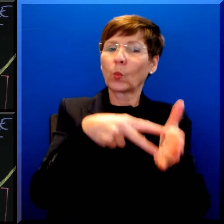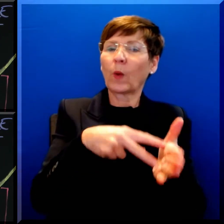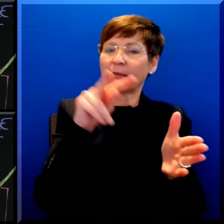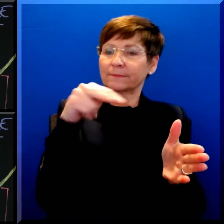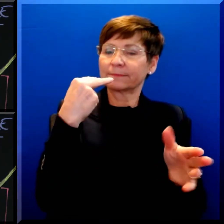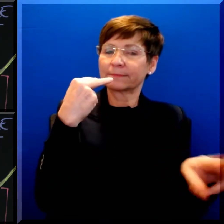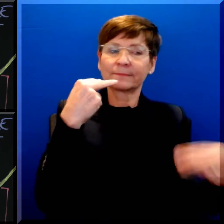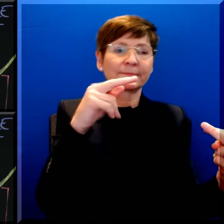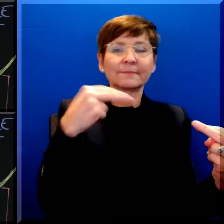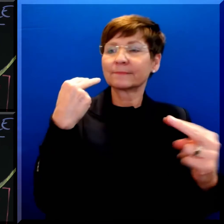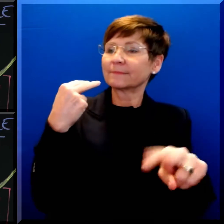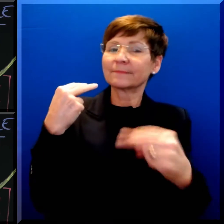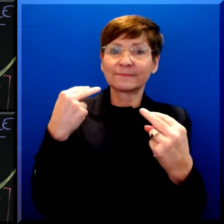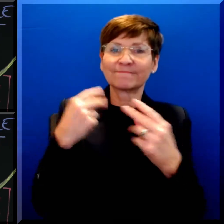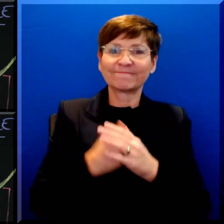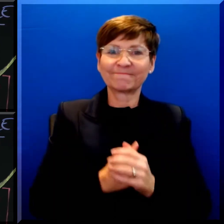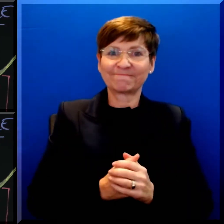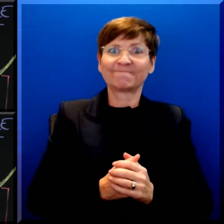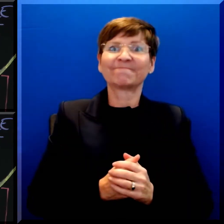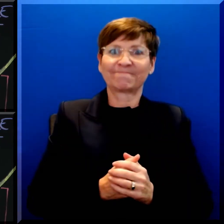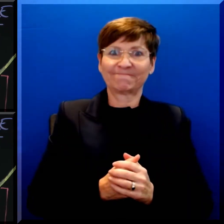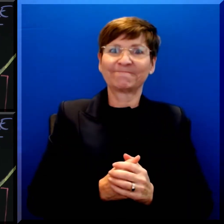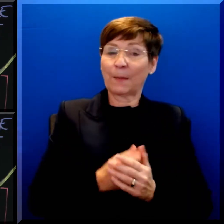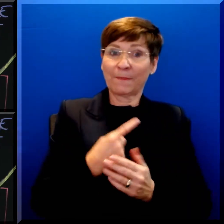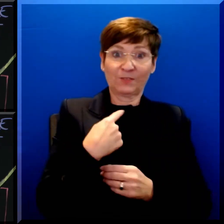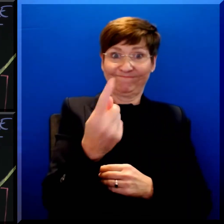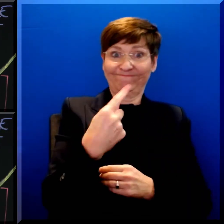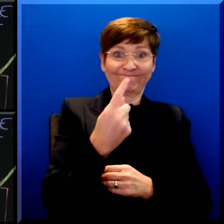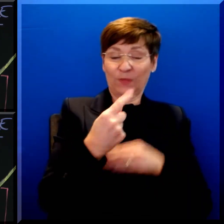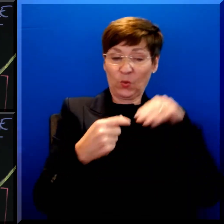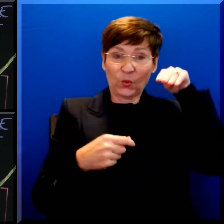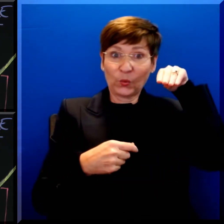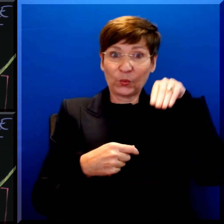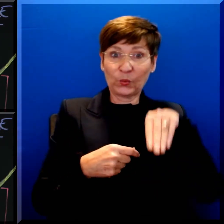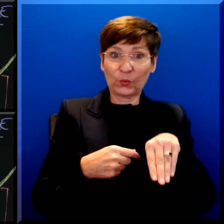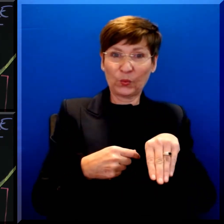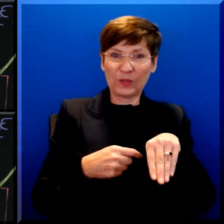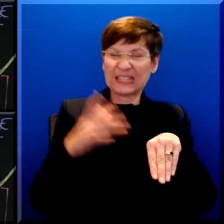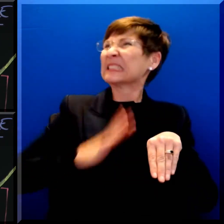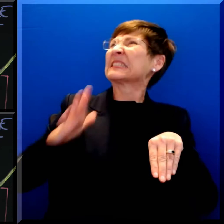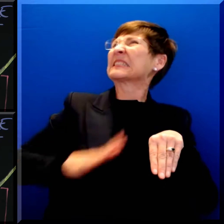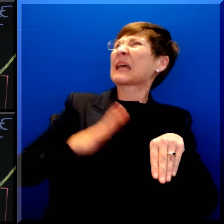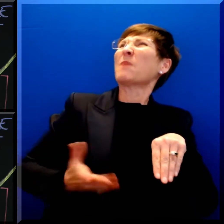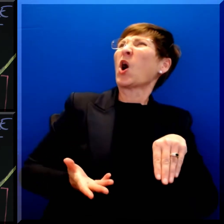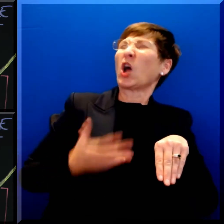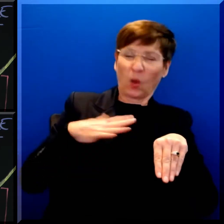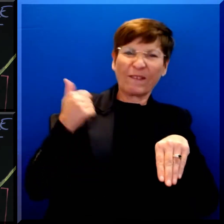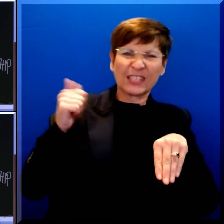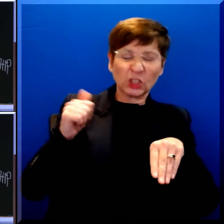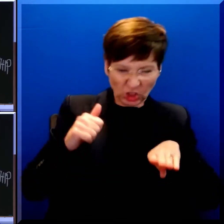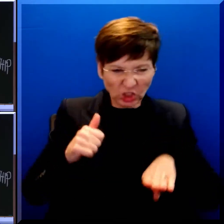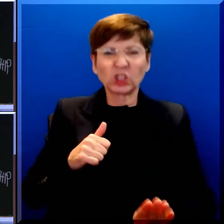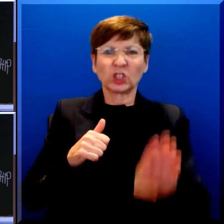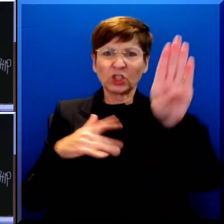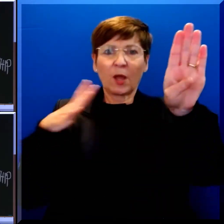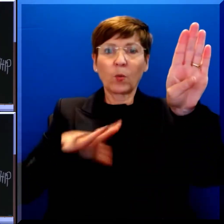me. The problem is this. When you and I hit this painful dip, we just want to get out. How long do I have to wait? I want to get